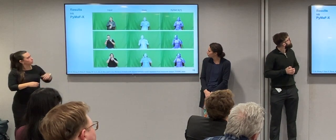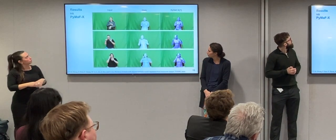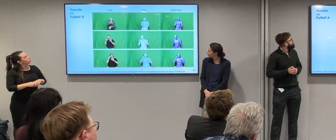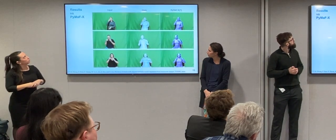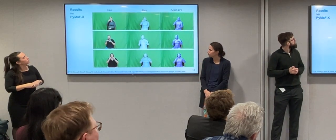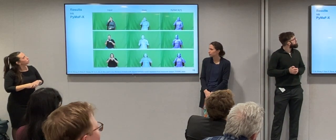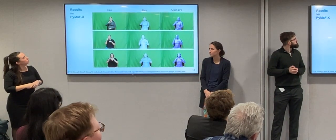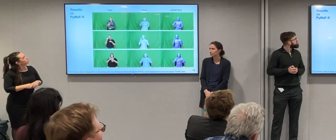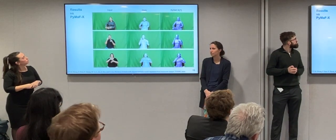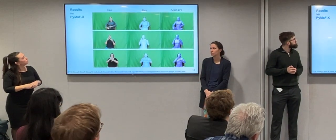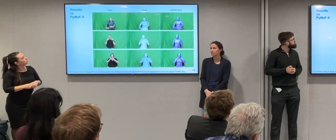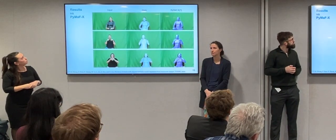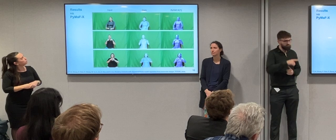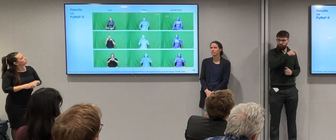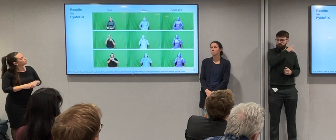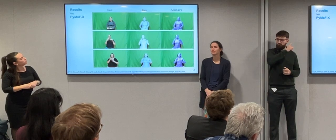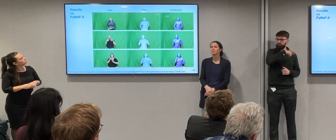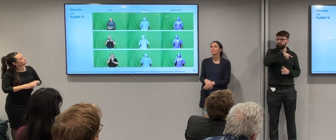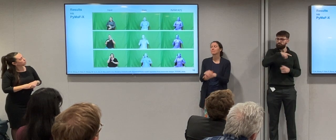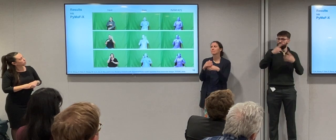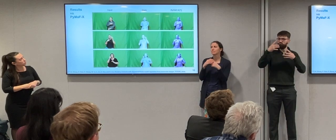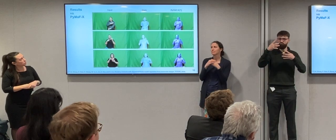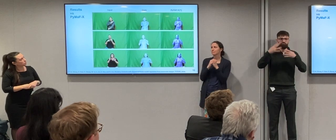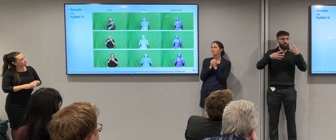And these are the results that,